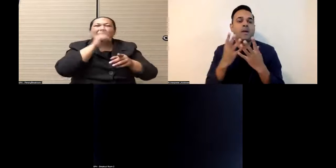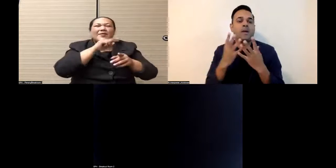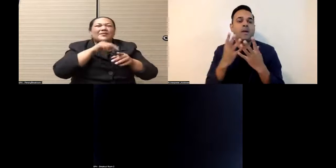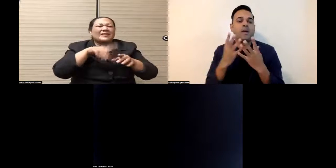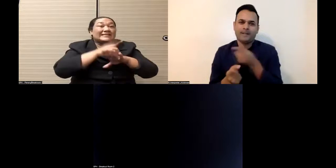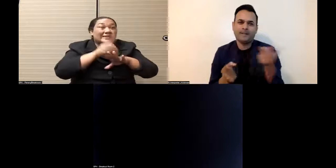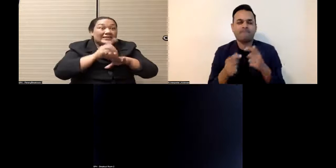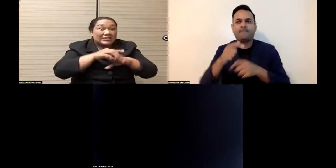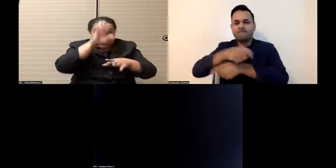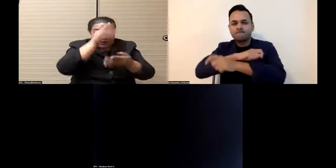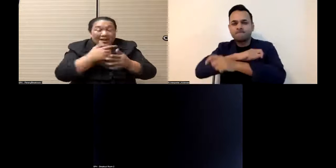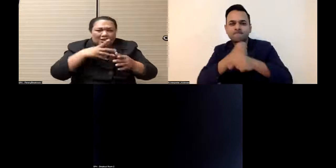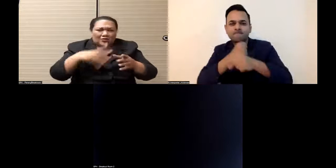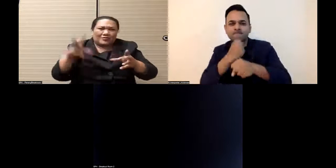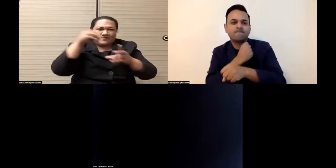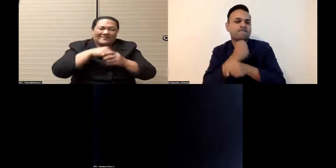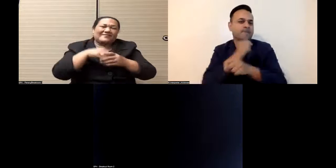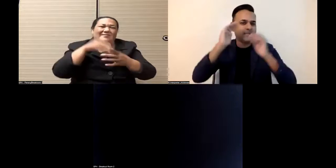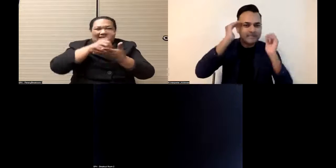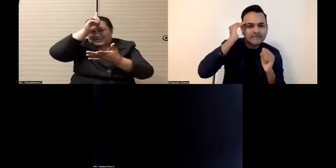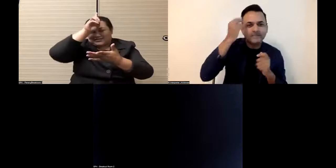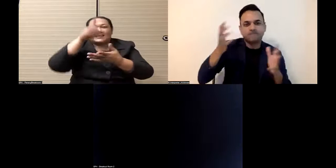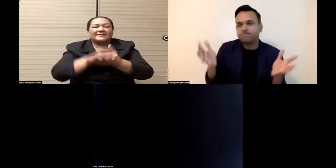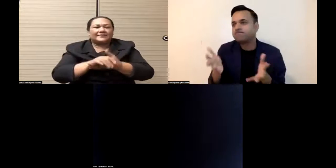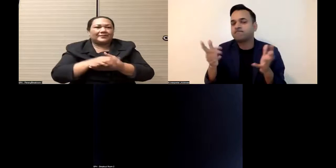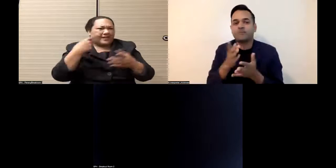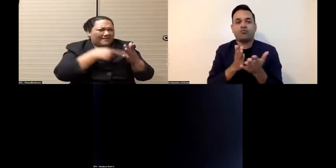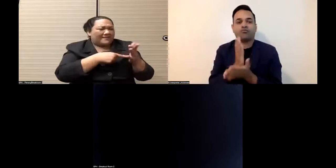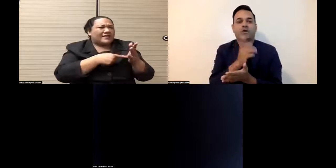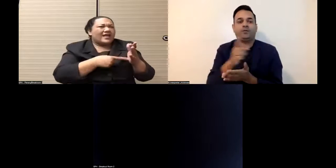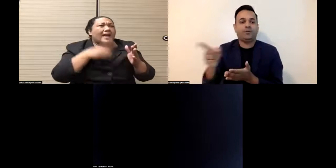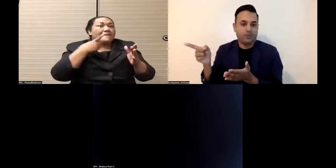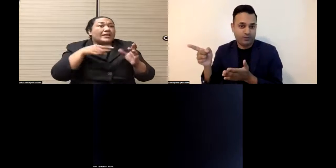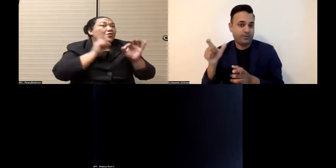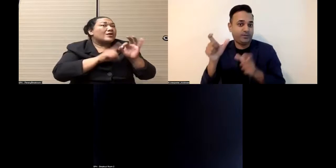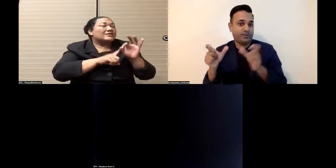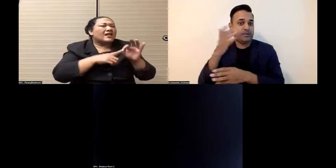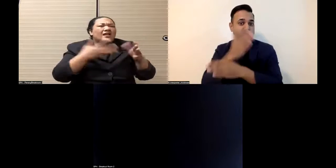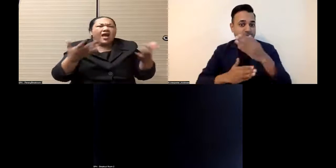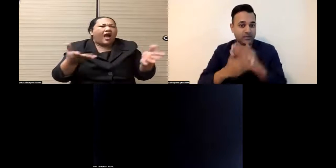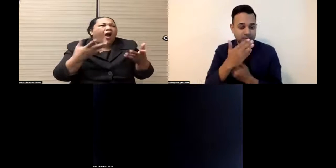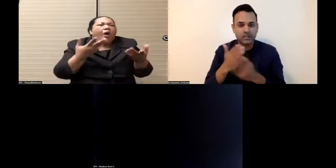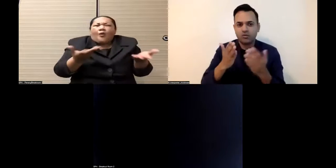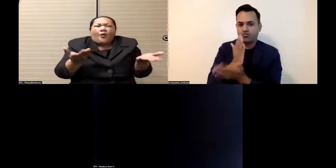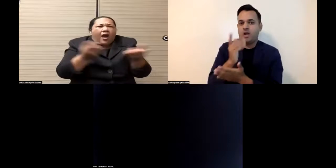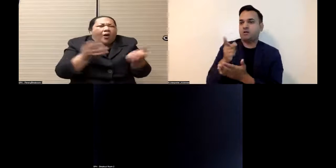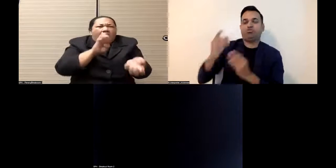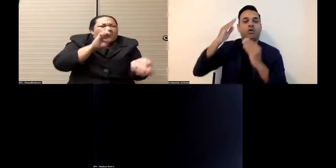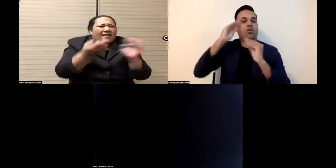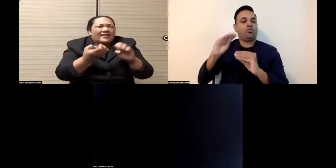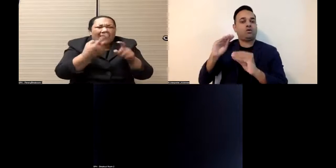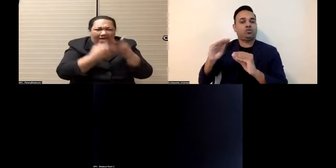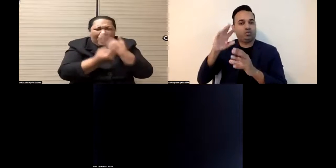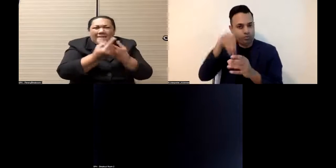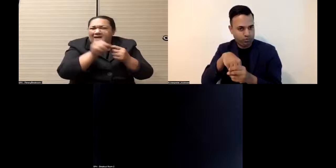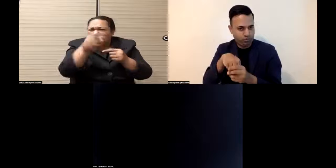to the group, how can those be effectively translated into national level actions and monitored to ensure countries